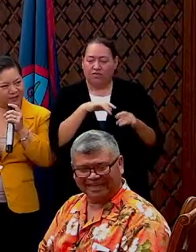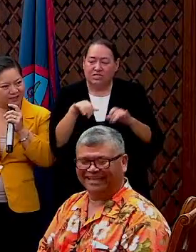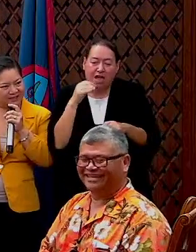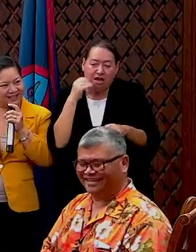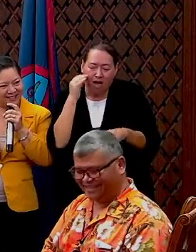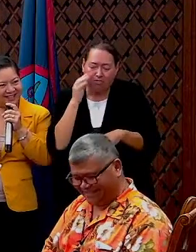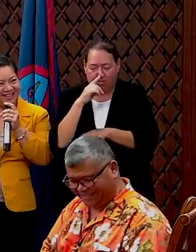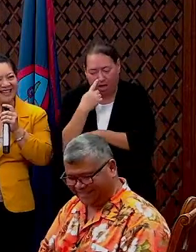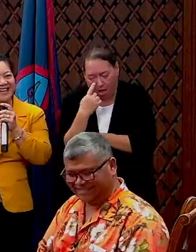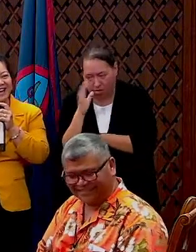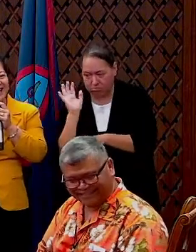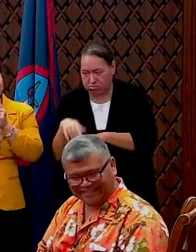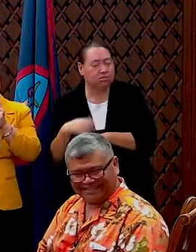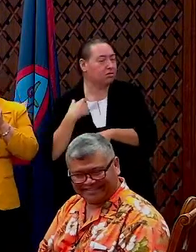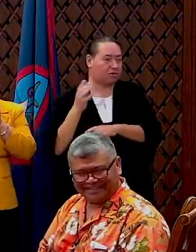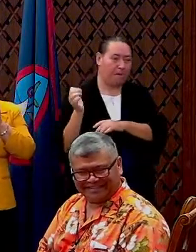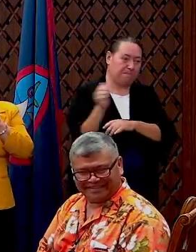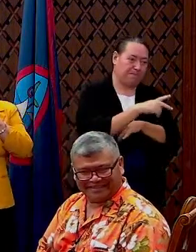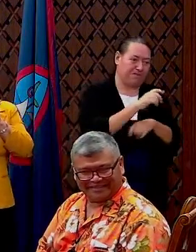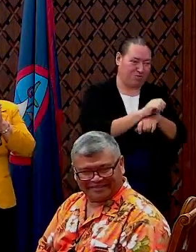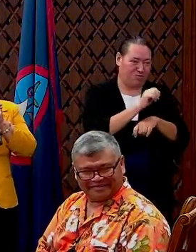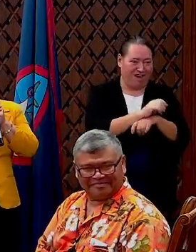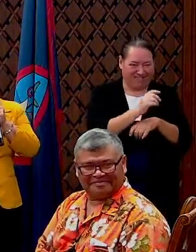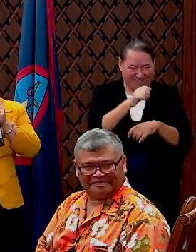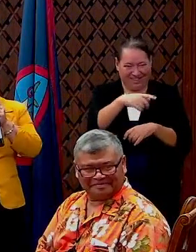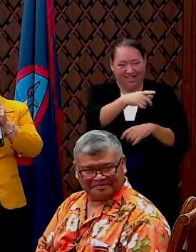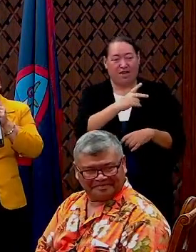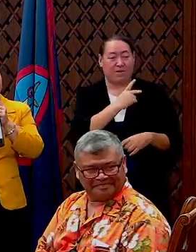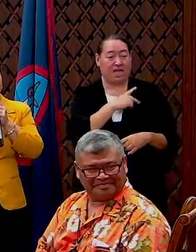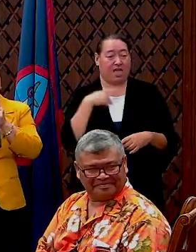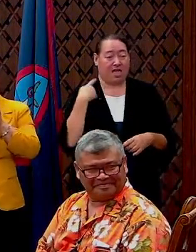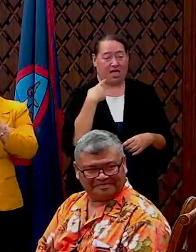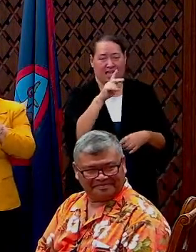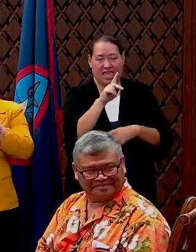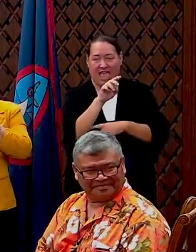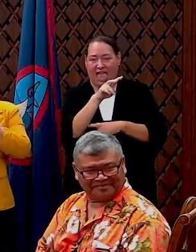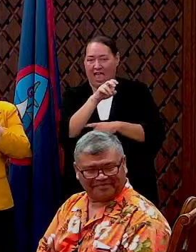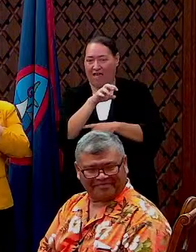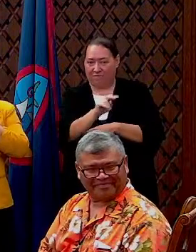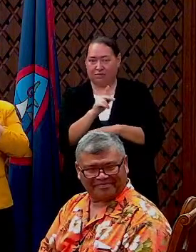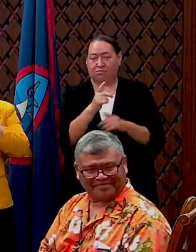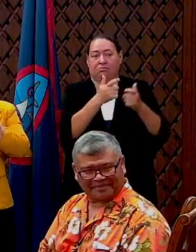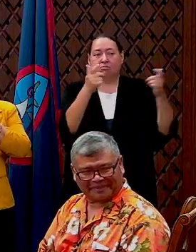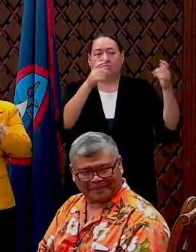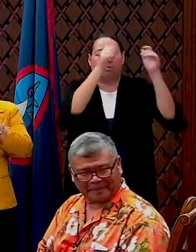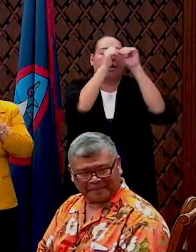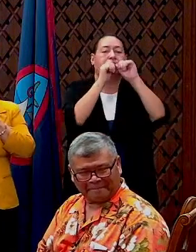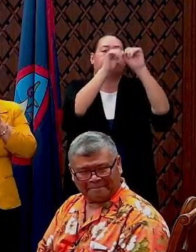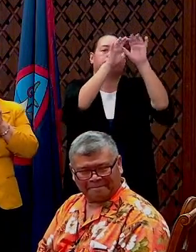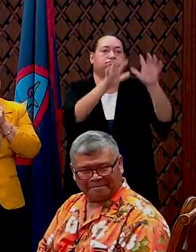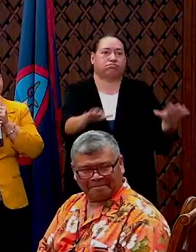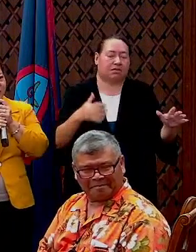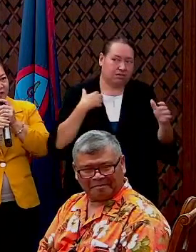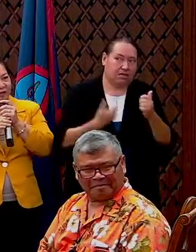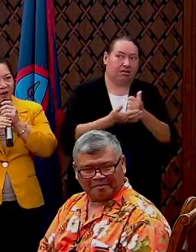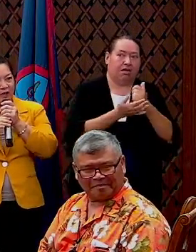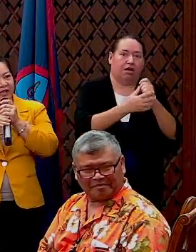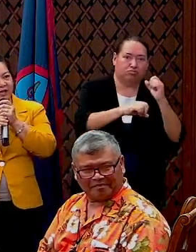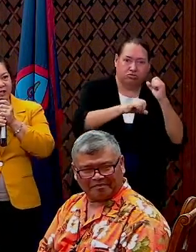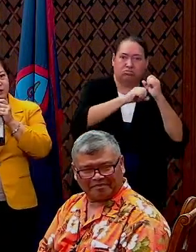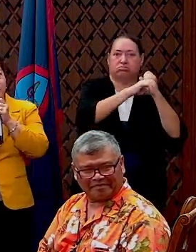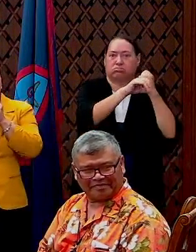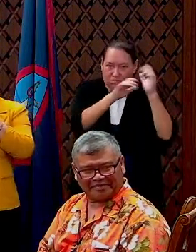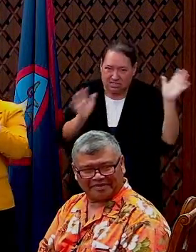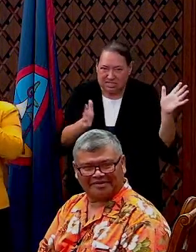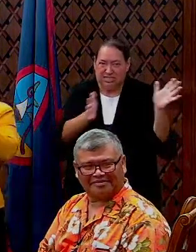home. Everybody knows Mr. Kevin. This is our biggest blessing. He has helped to advocate for the deaf and hard of